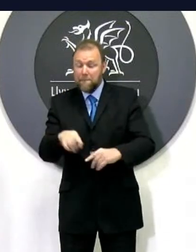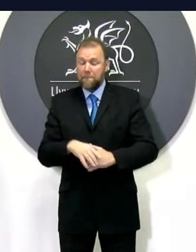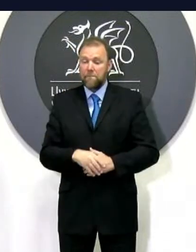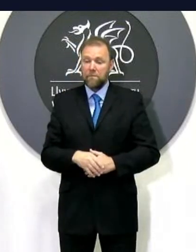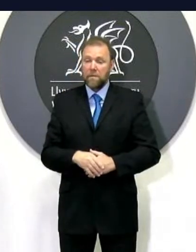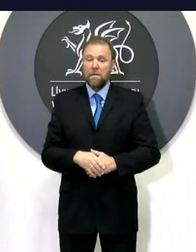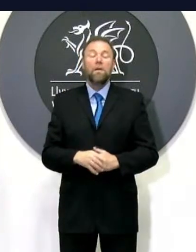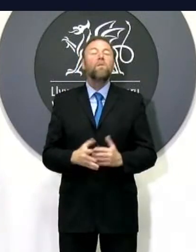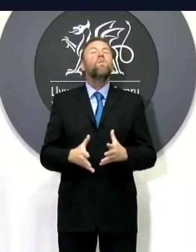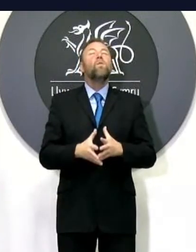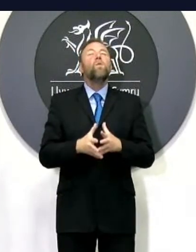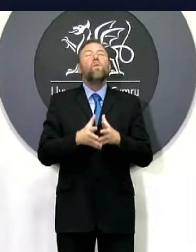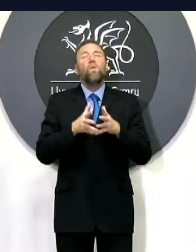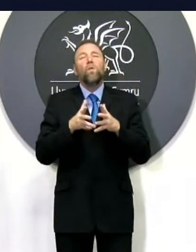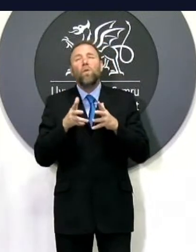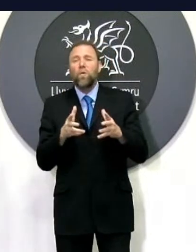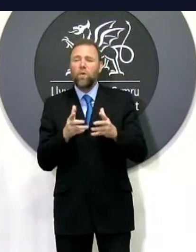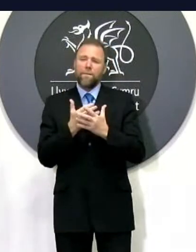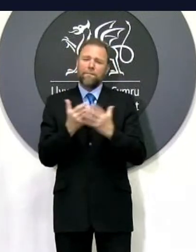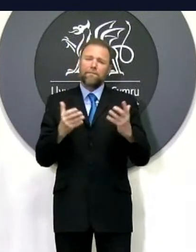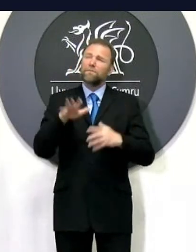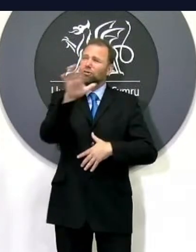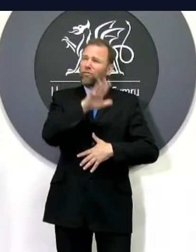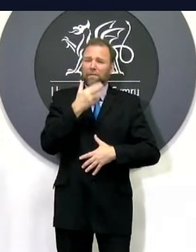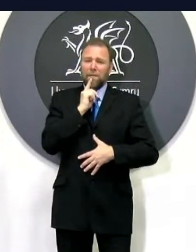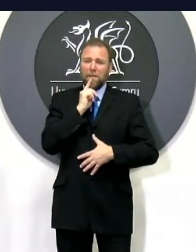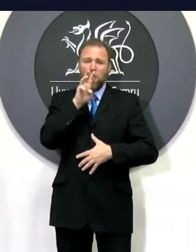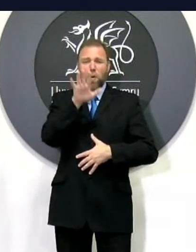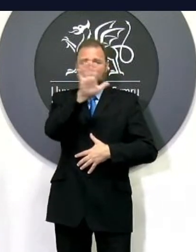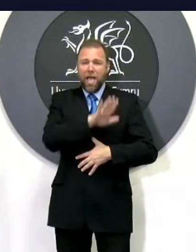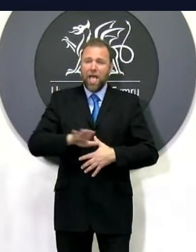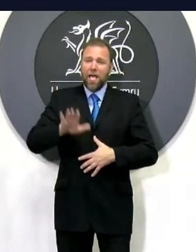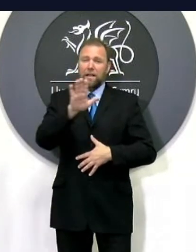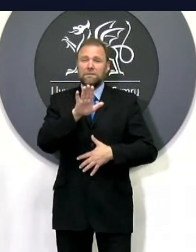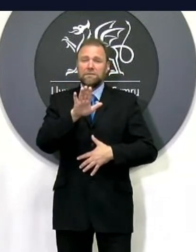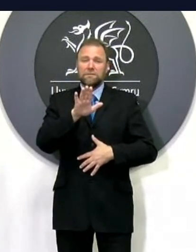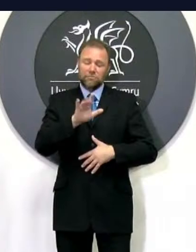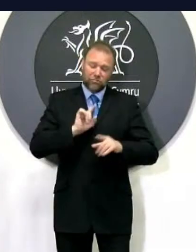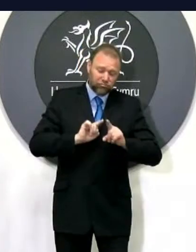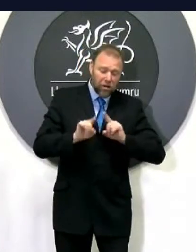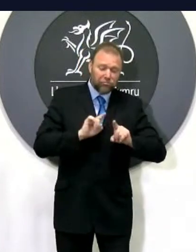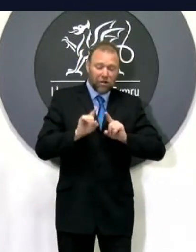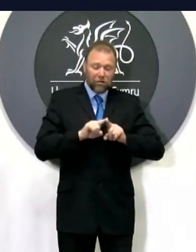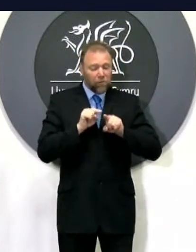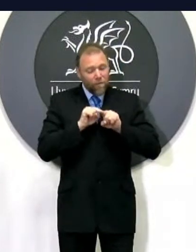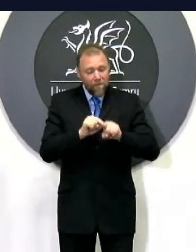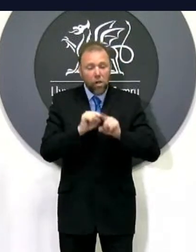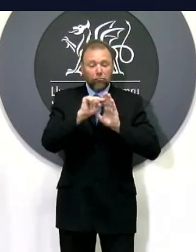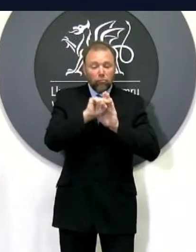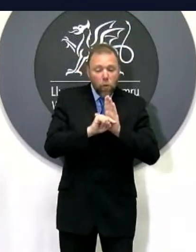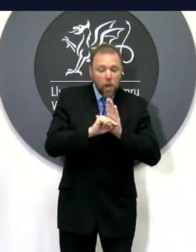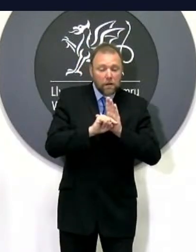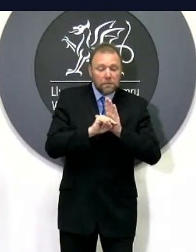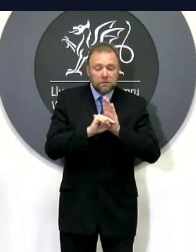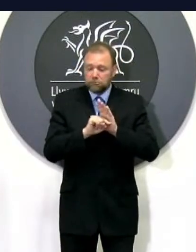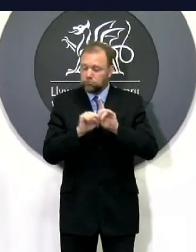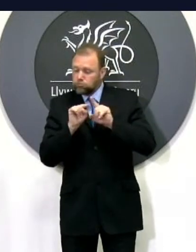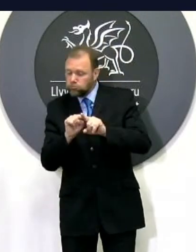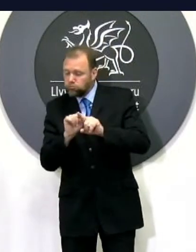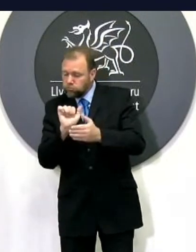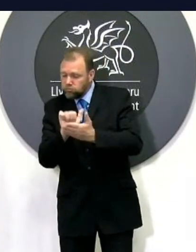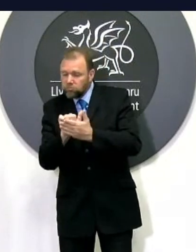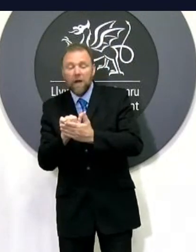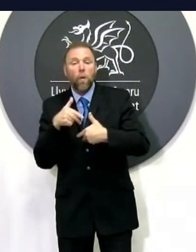people in Wales work hard every day to stick by the rules and to do the right thing.